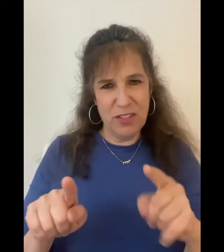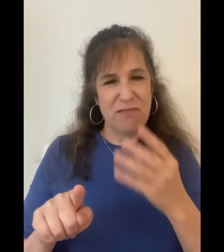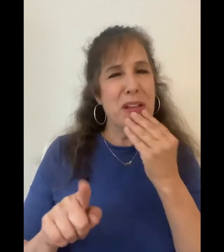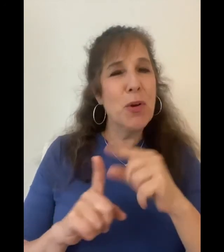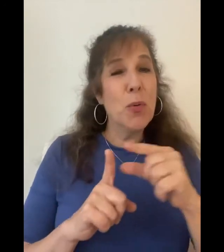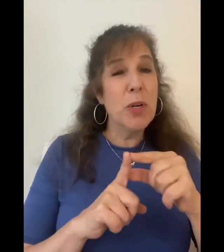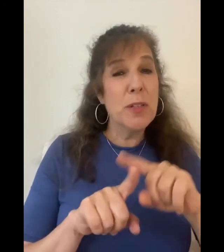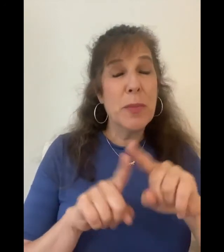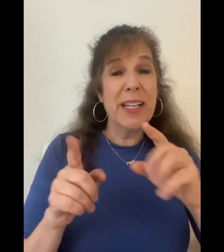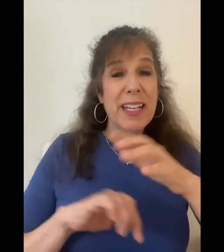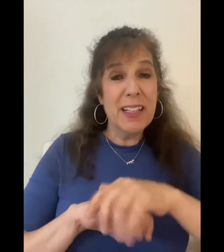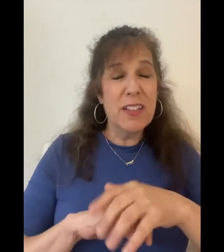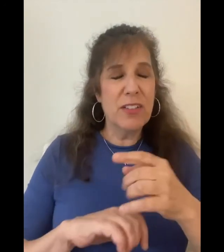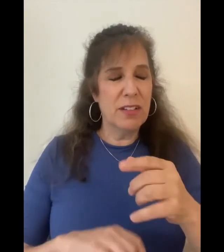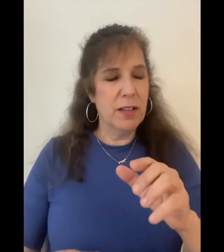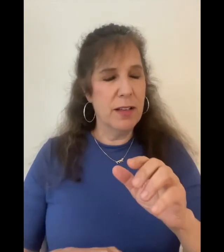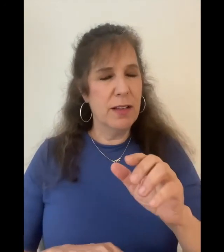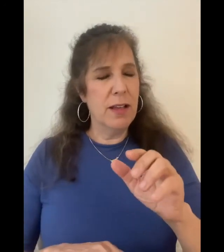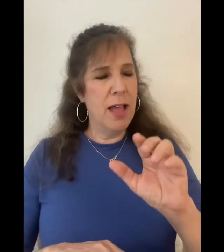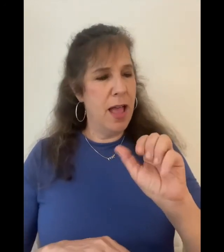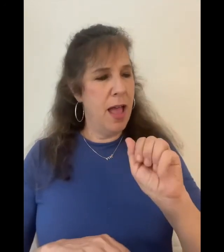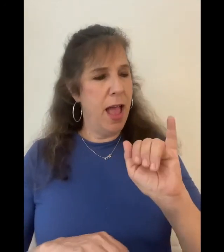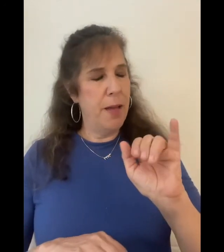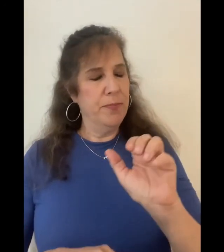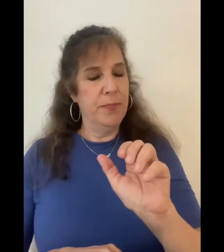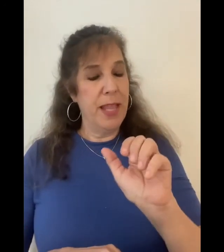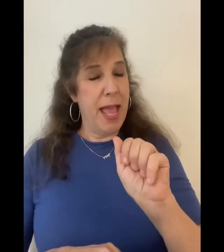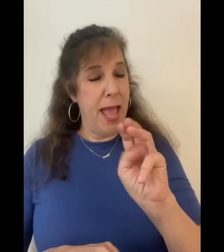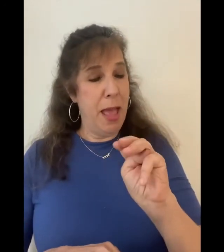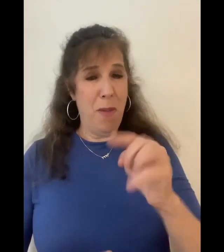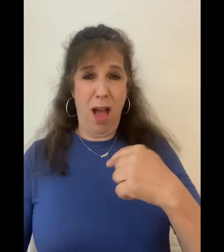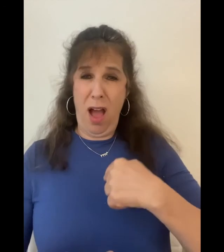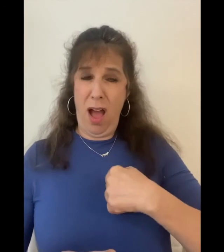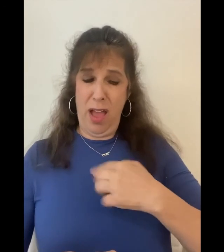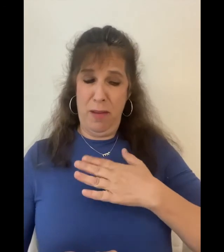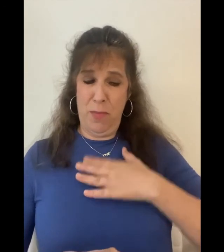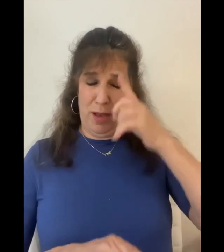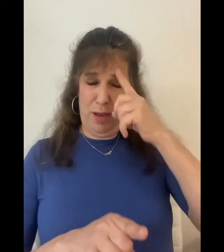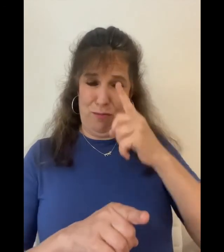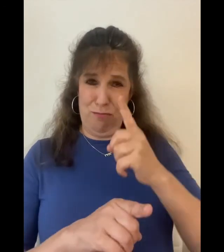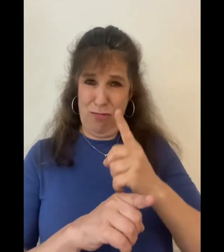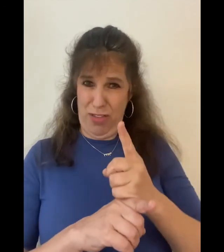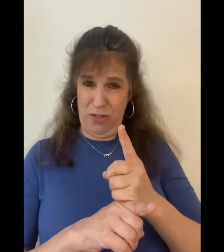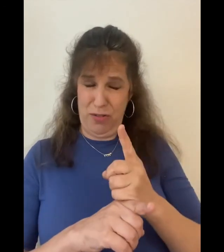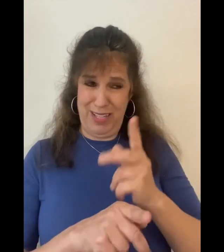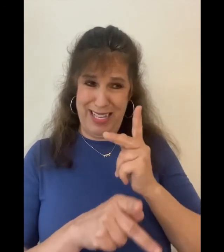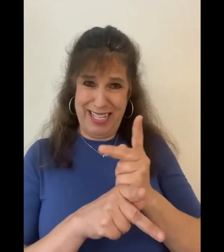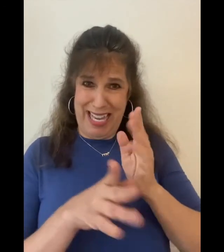Which is sassy at the least, but perhaps can also be even, it's unbelievable.